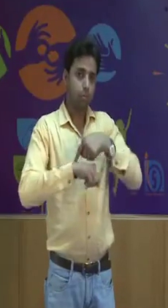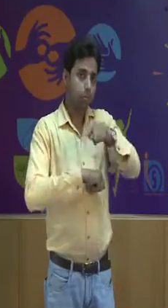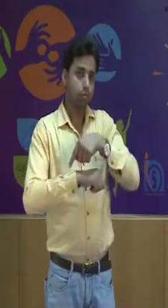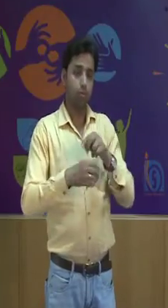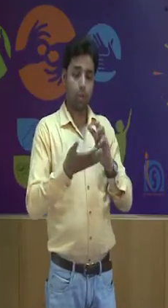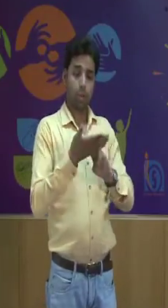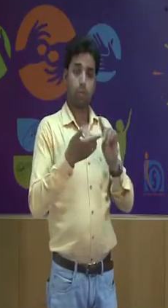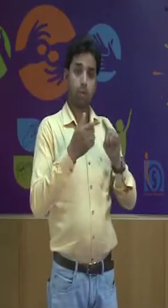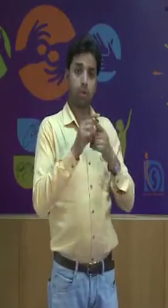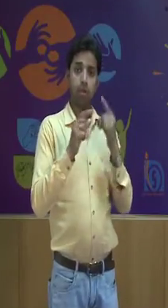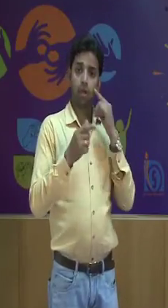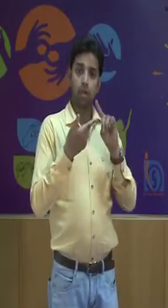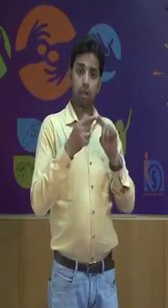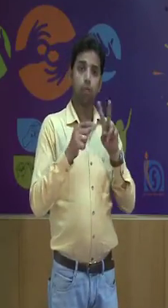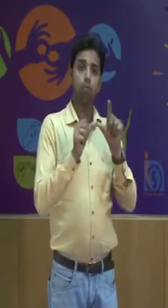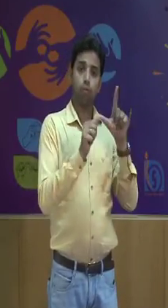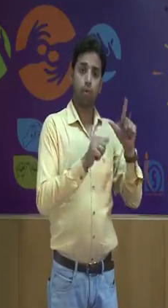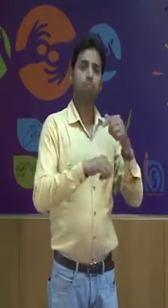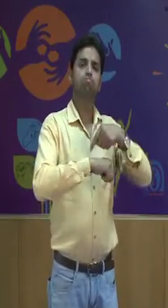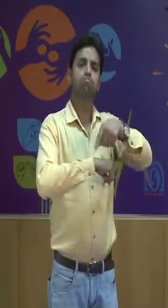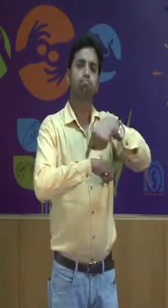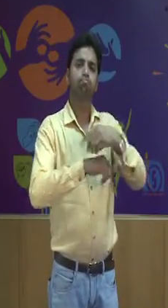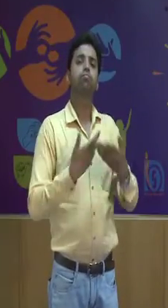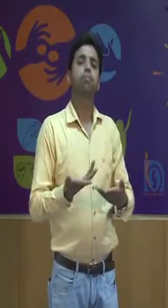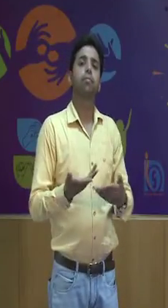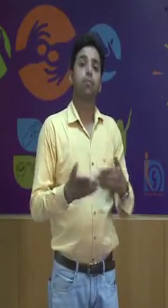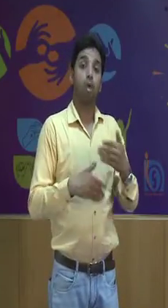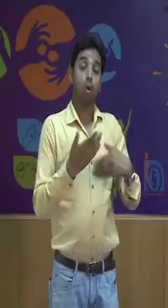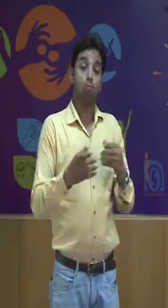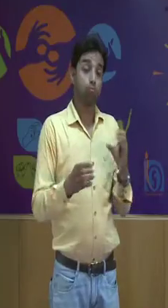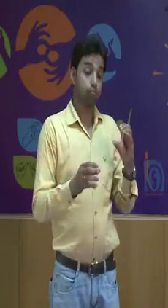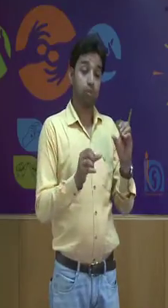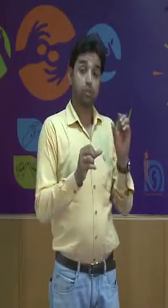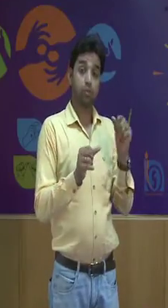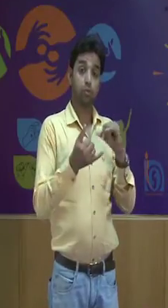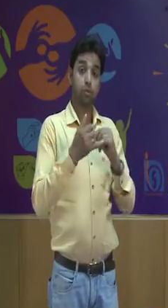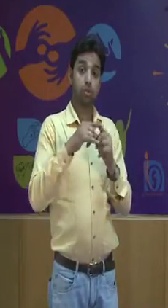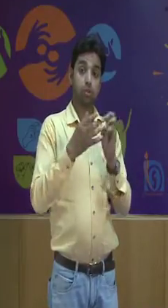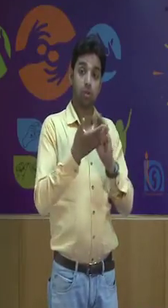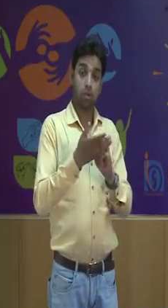During the medieval period, also, this custom of slavery